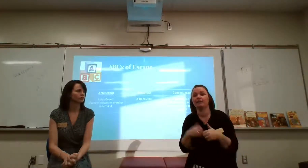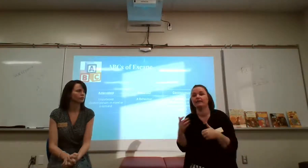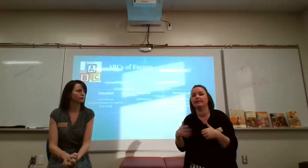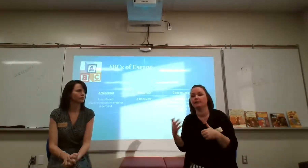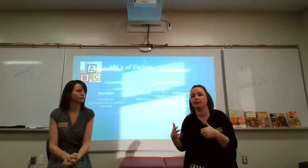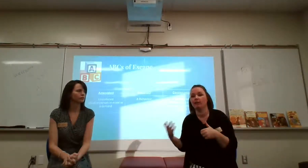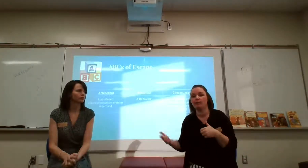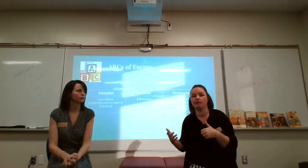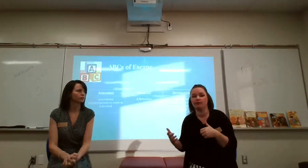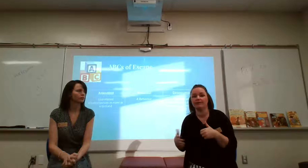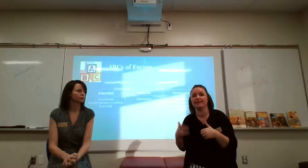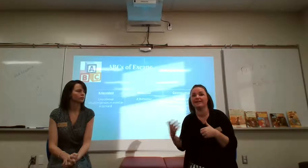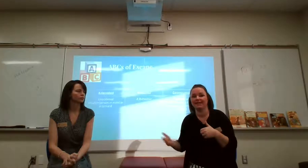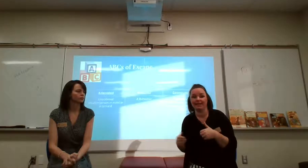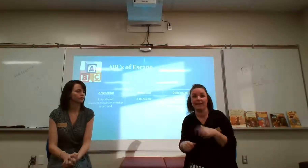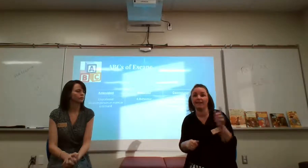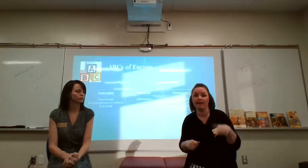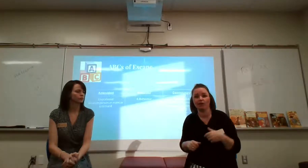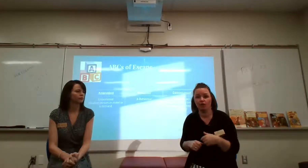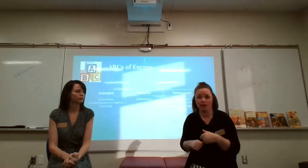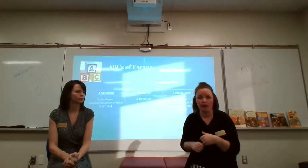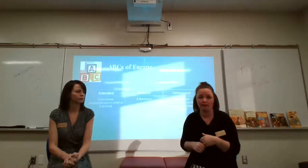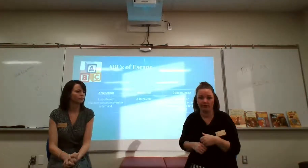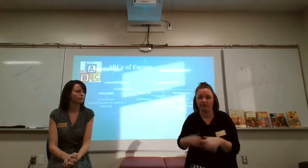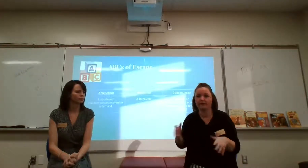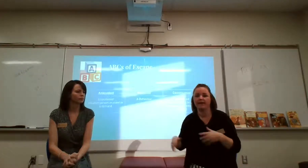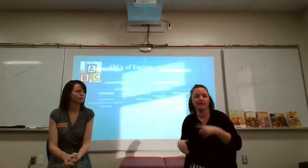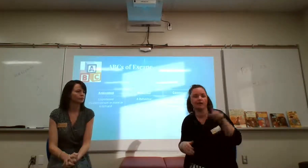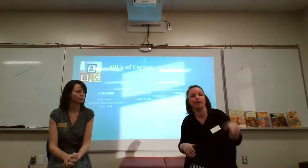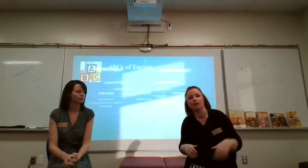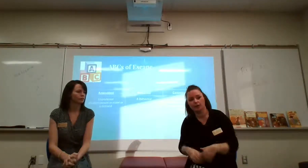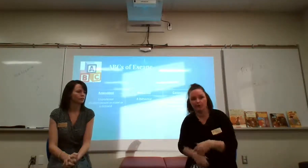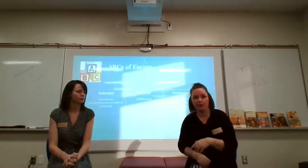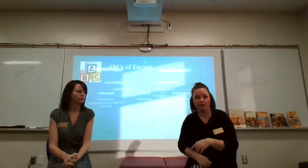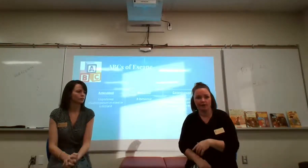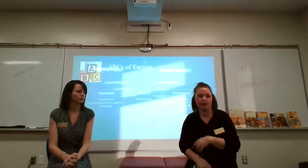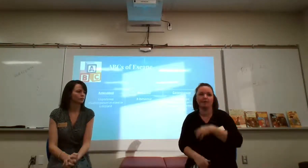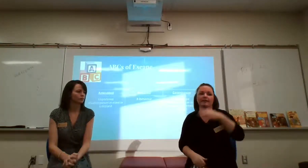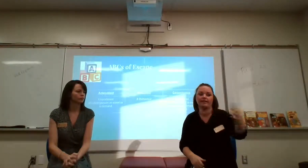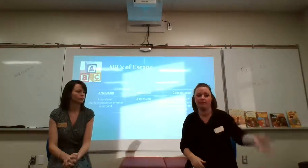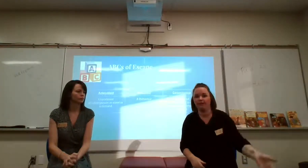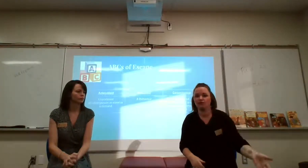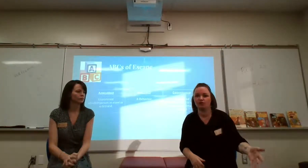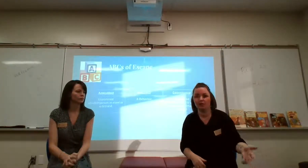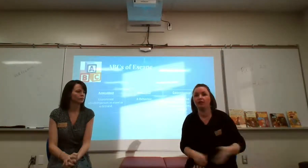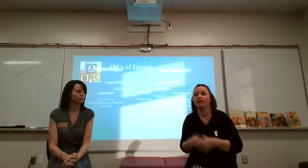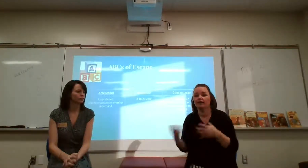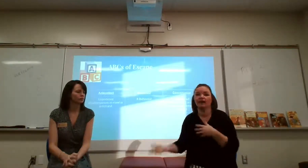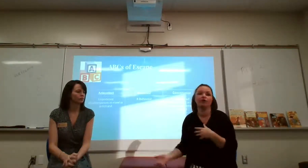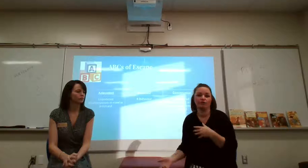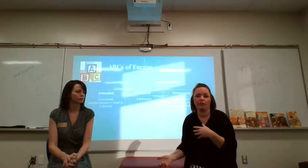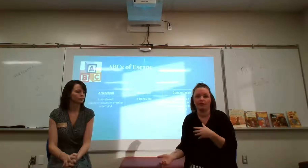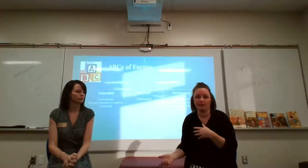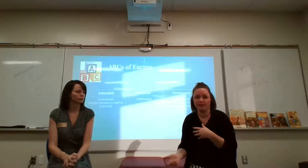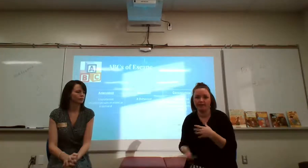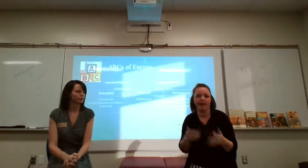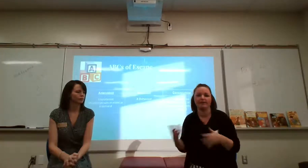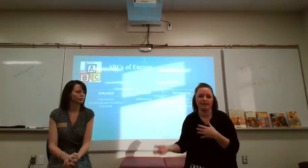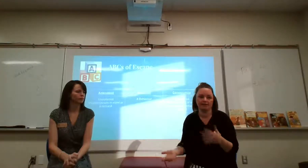Then typically what we would do is delay that. Yeah, you can go for water in 5 minutes. Yeah, you know what, you can go for water in 20 minutes. And then eventually, yeah, you can go for water at the end of the class if they